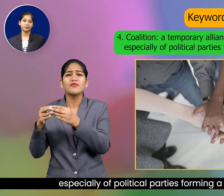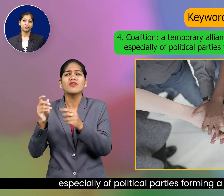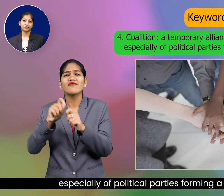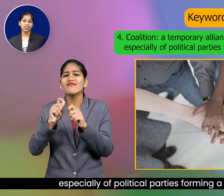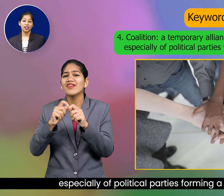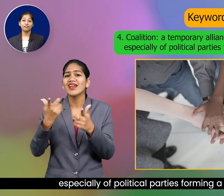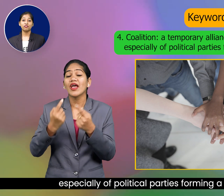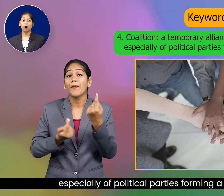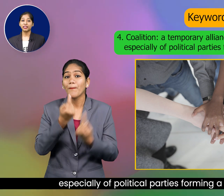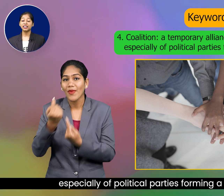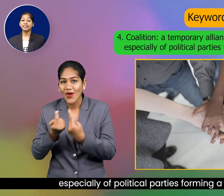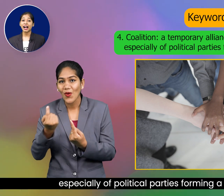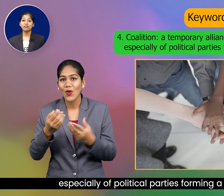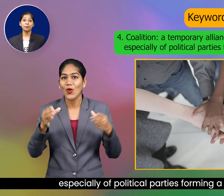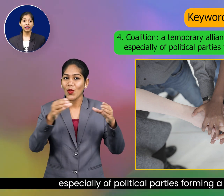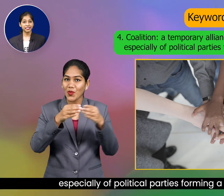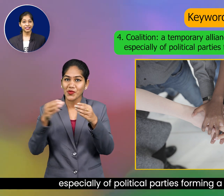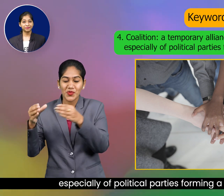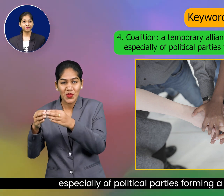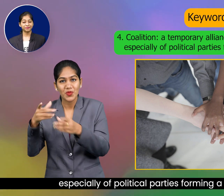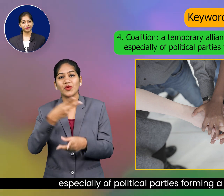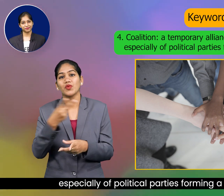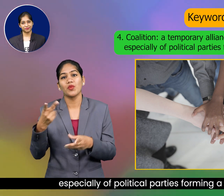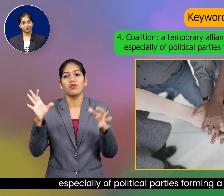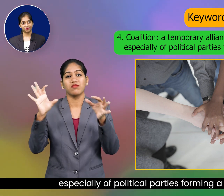parties forming a government.